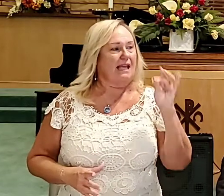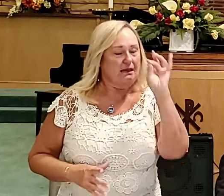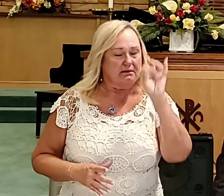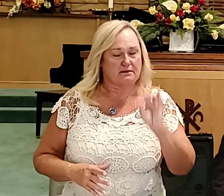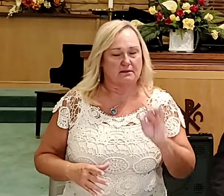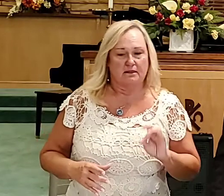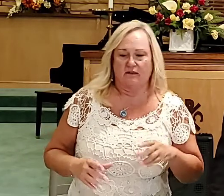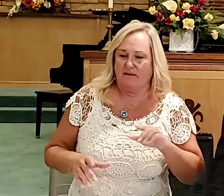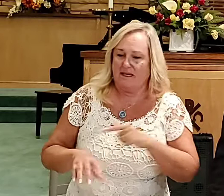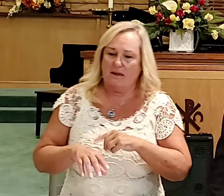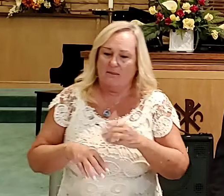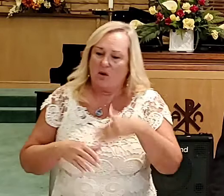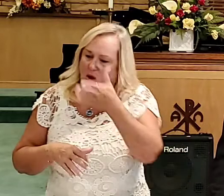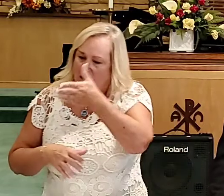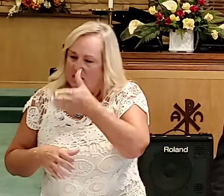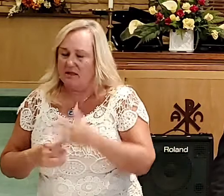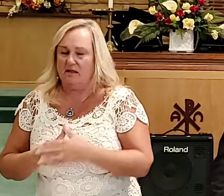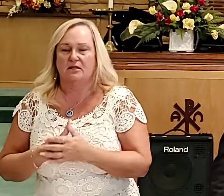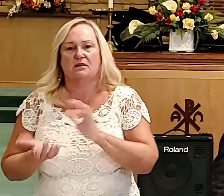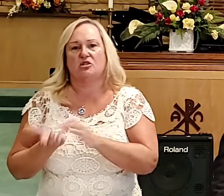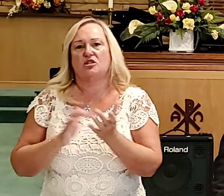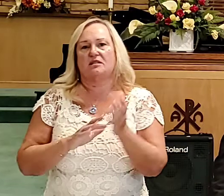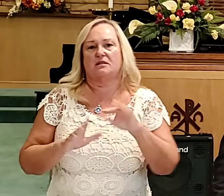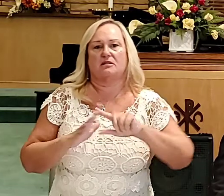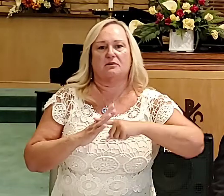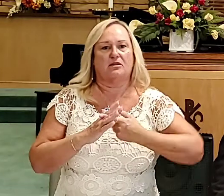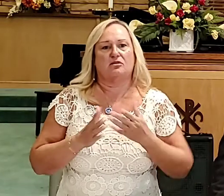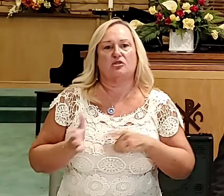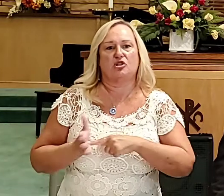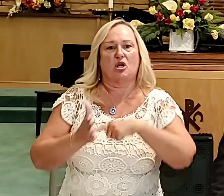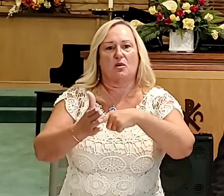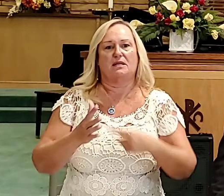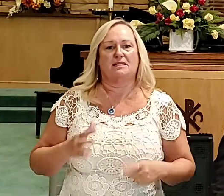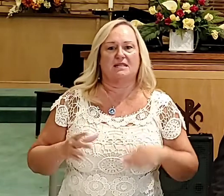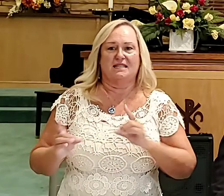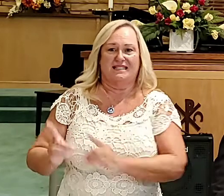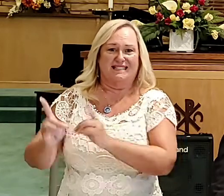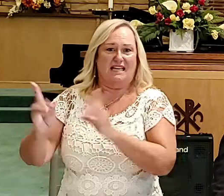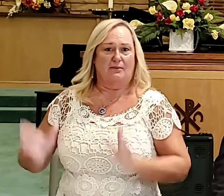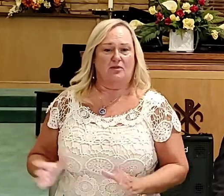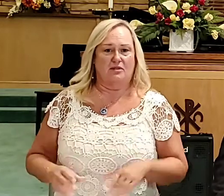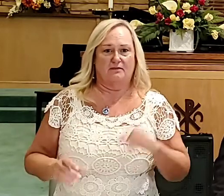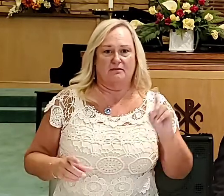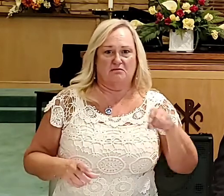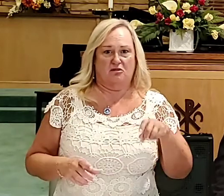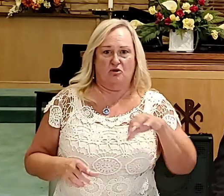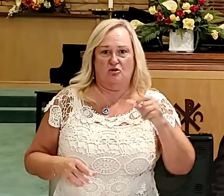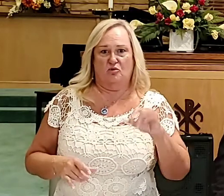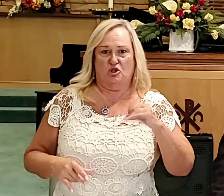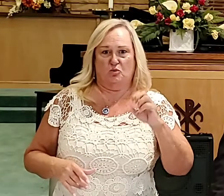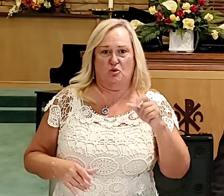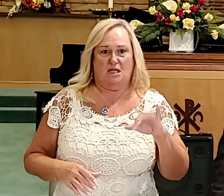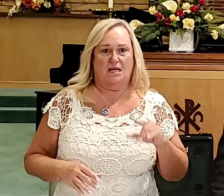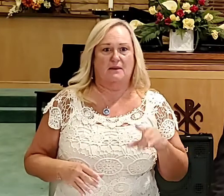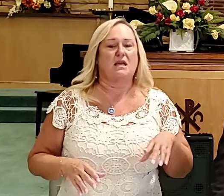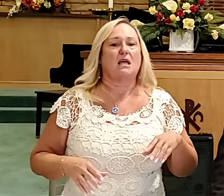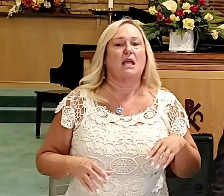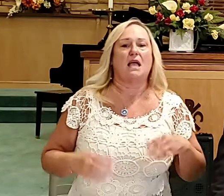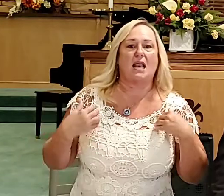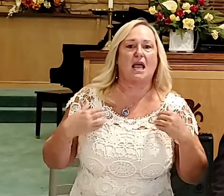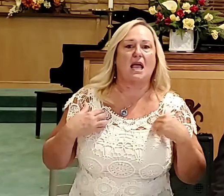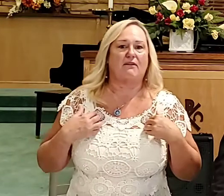28. From that time on, Jesus began to show his disciples that he must go to Jerusalem and